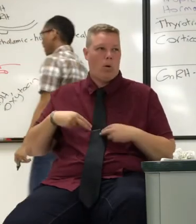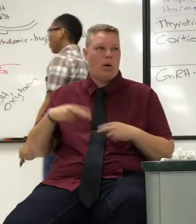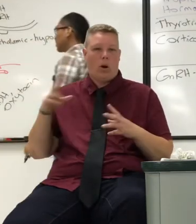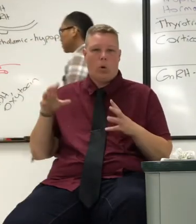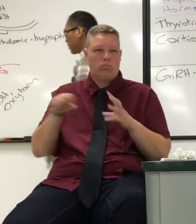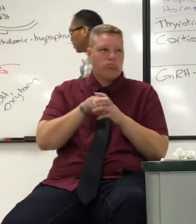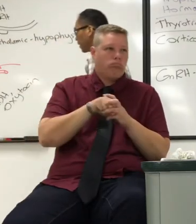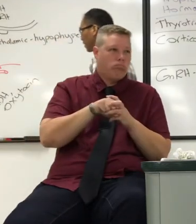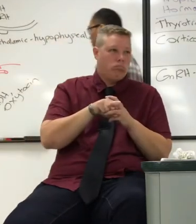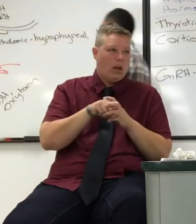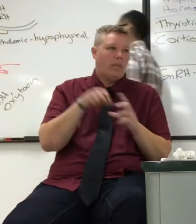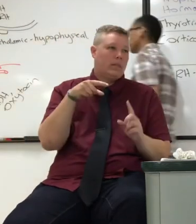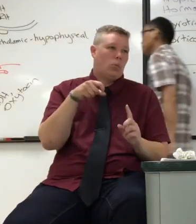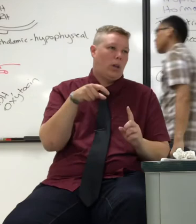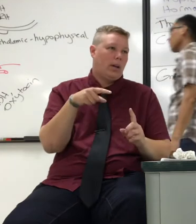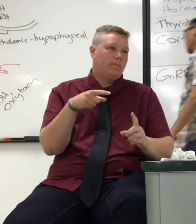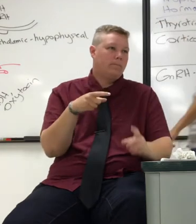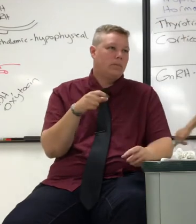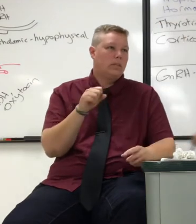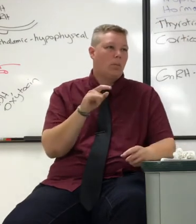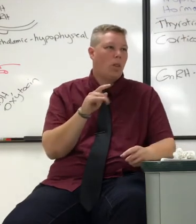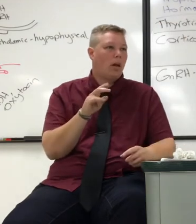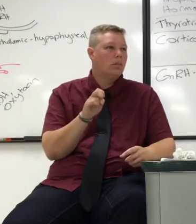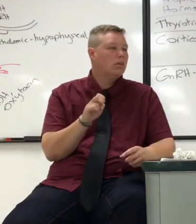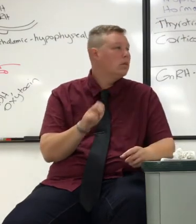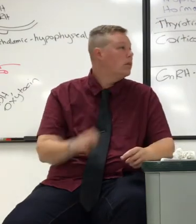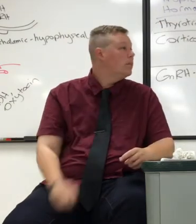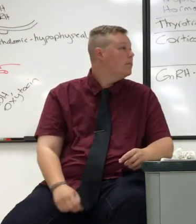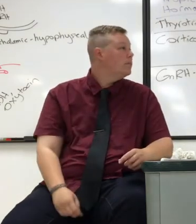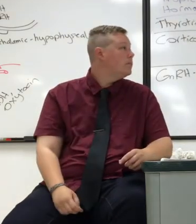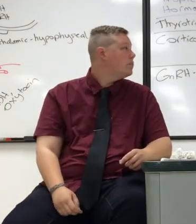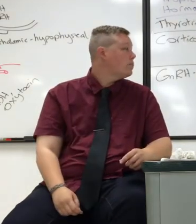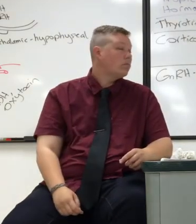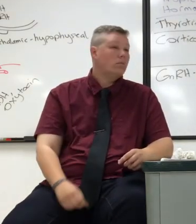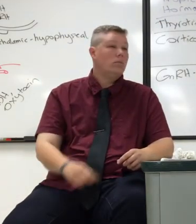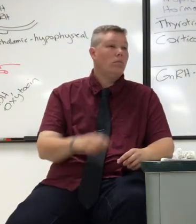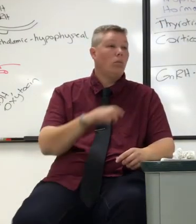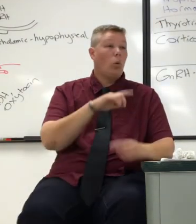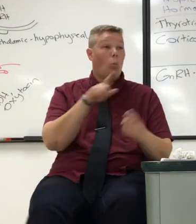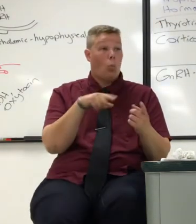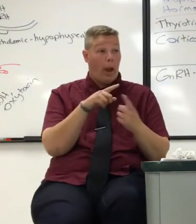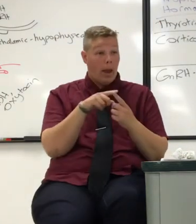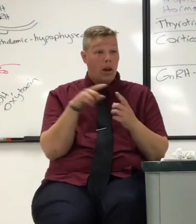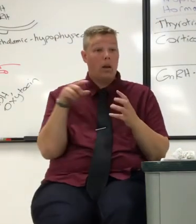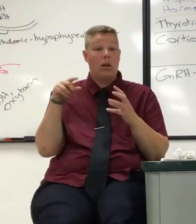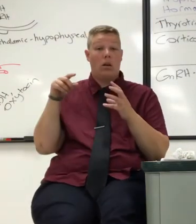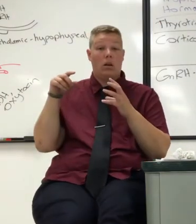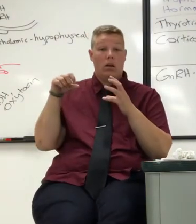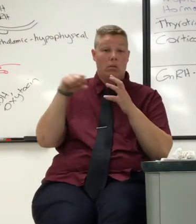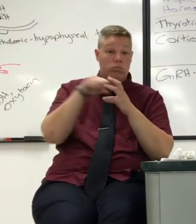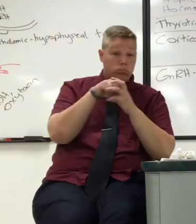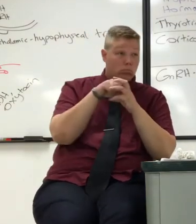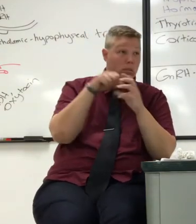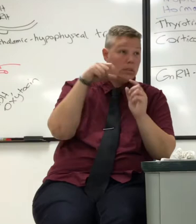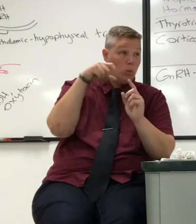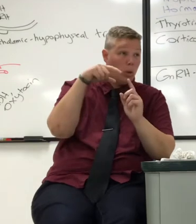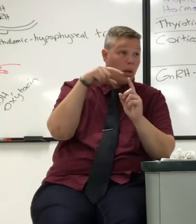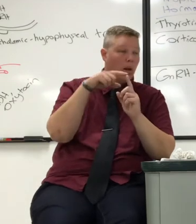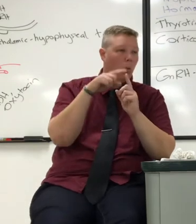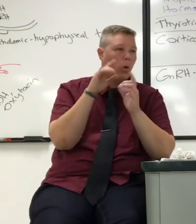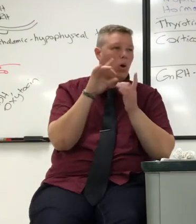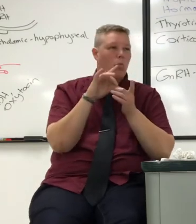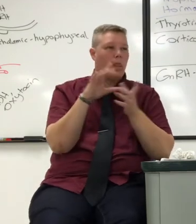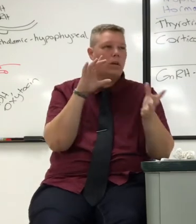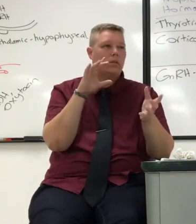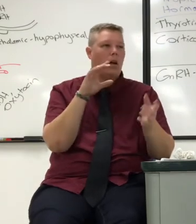Okay. And when stimulated, the gonadotropes will release your gonadotropins. FSH-LH